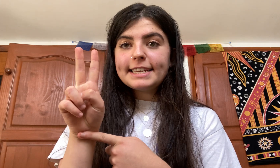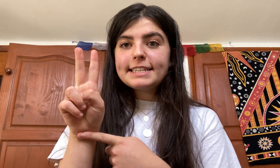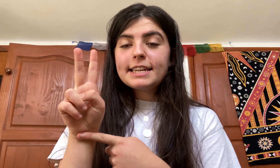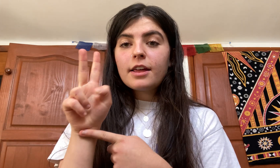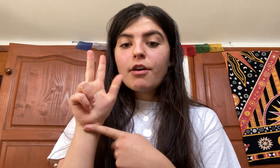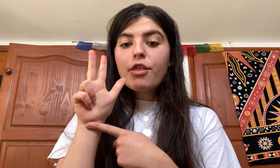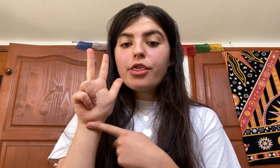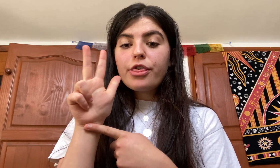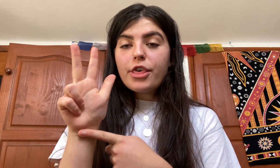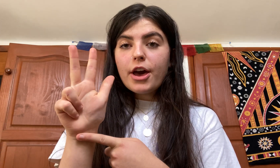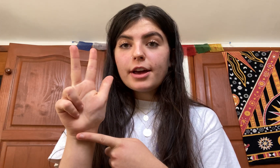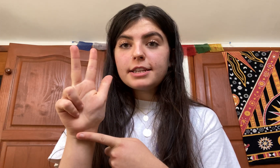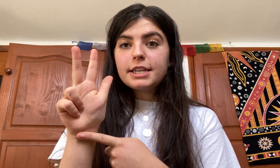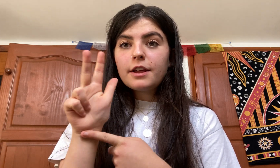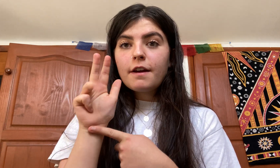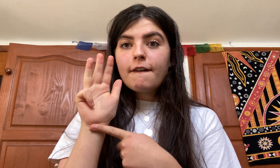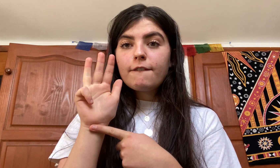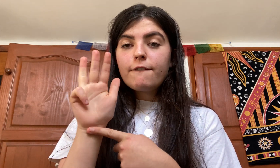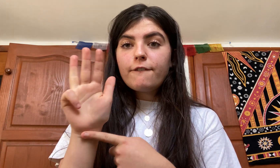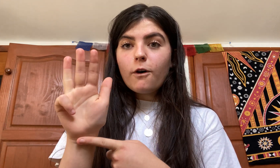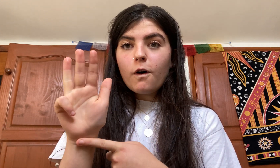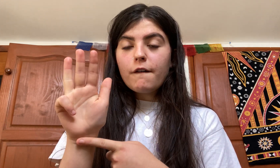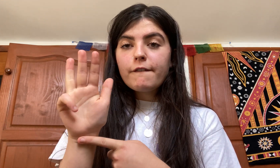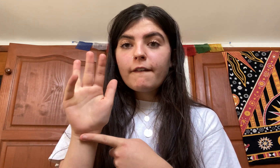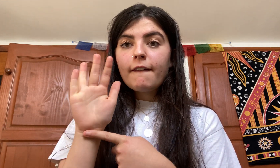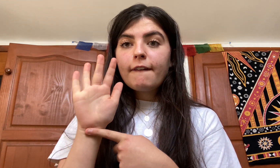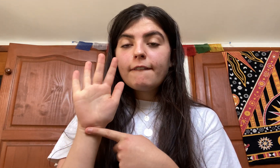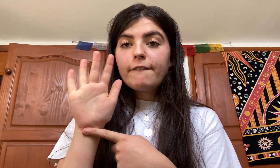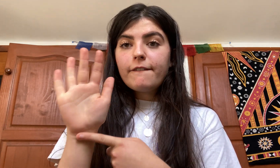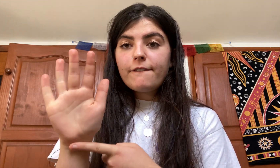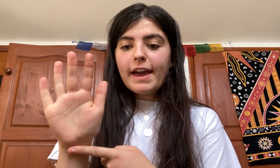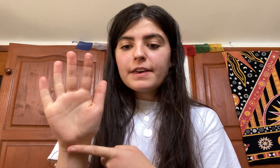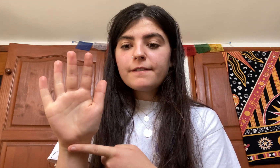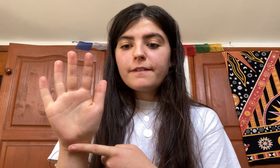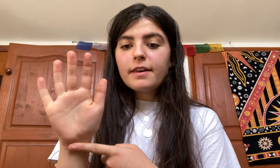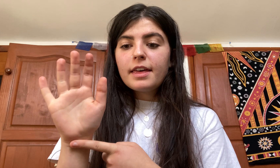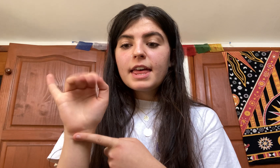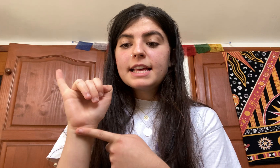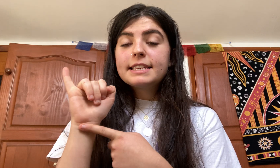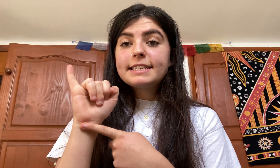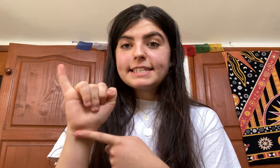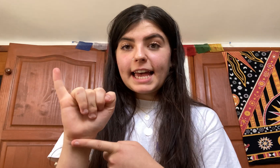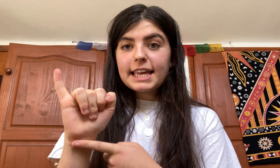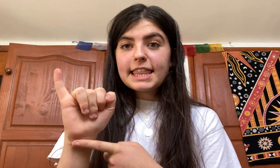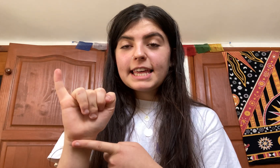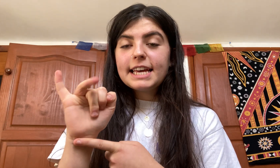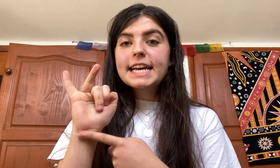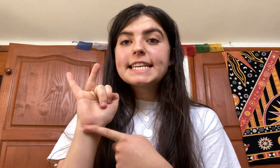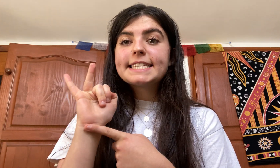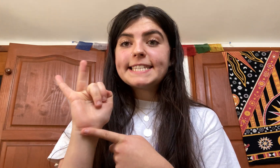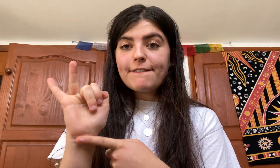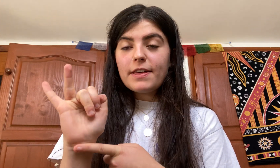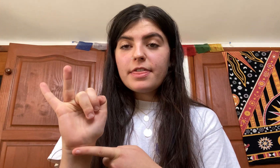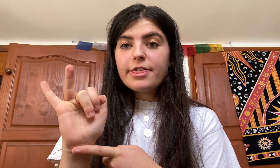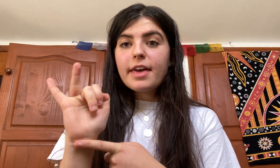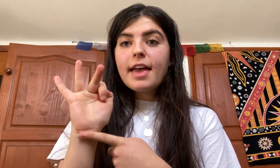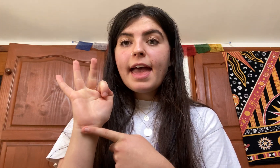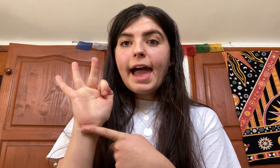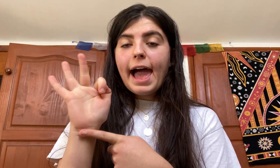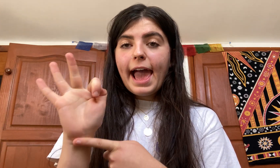2nd, 3rd, 4th, 5th, 6th, 7th,